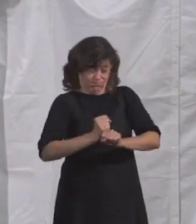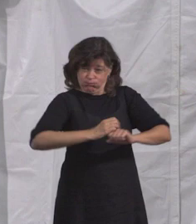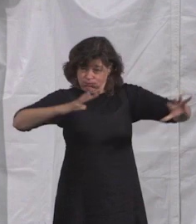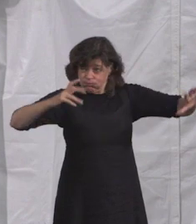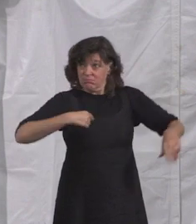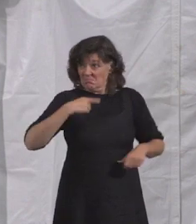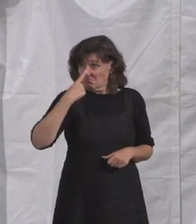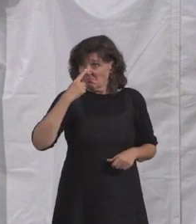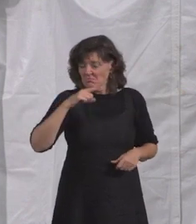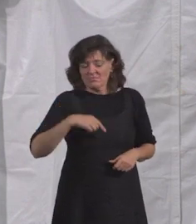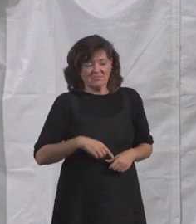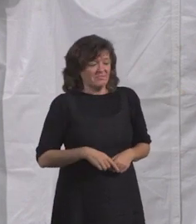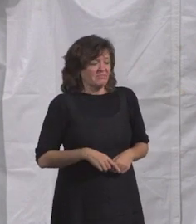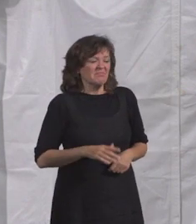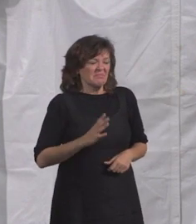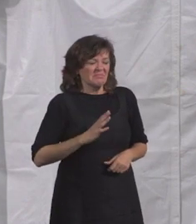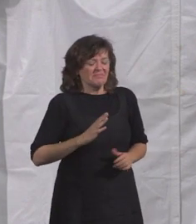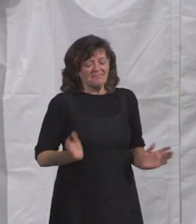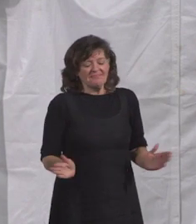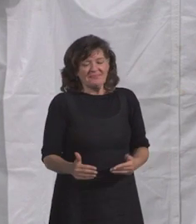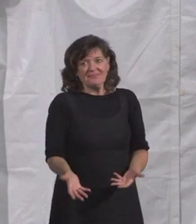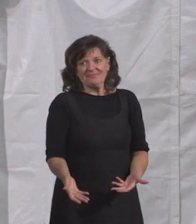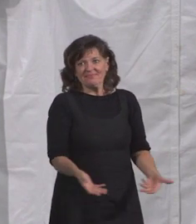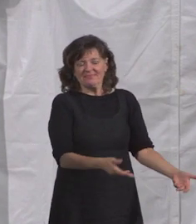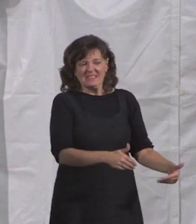Remember what happened to Dan Carlisle.